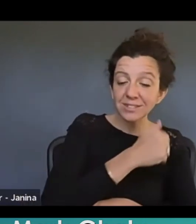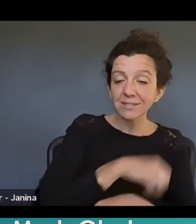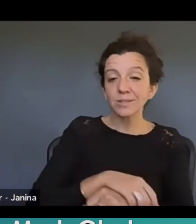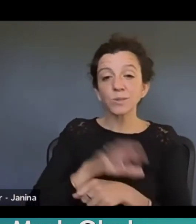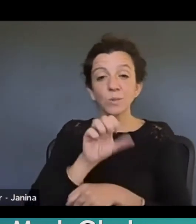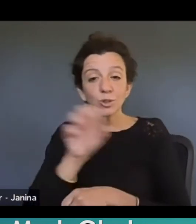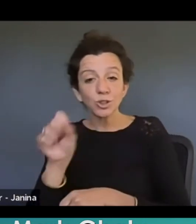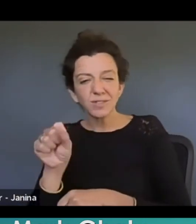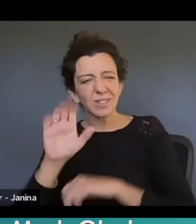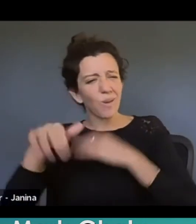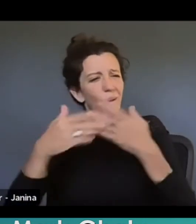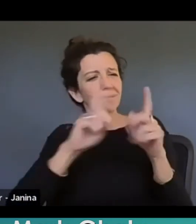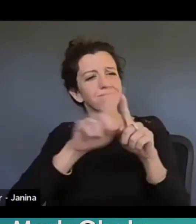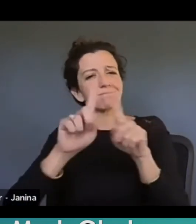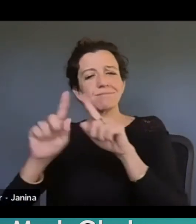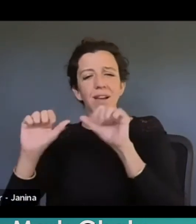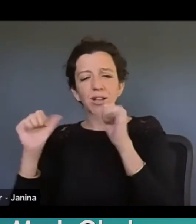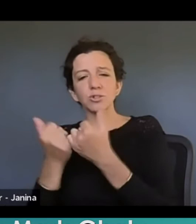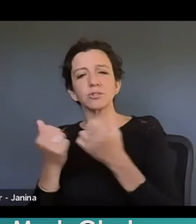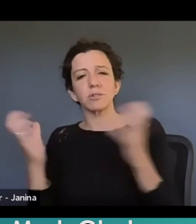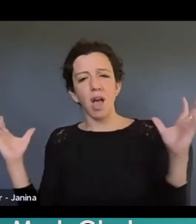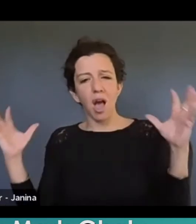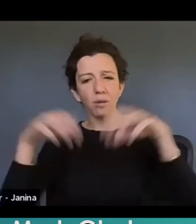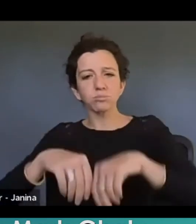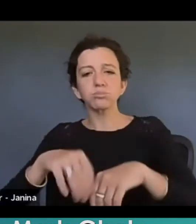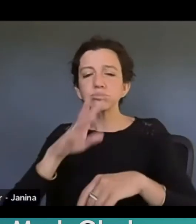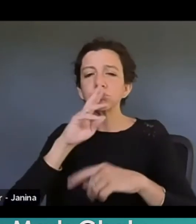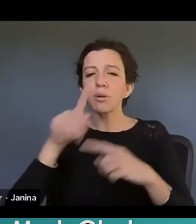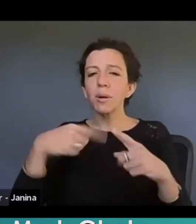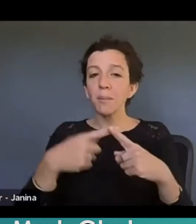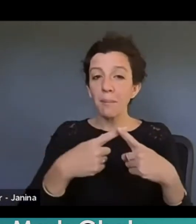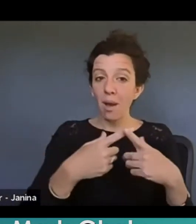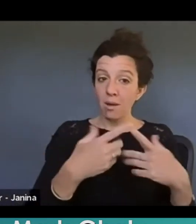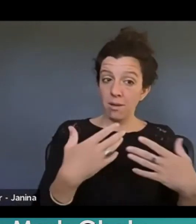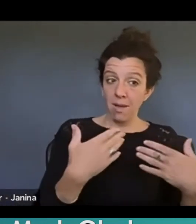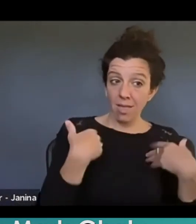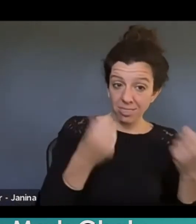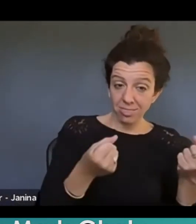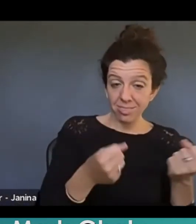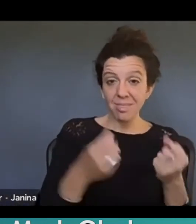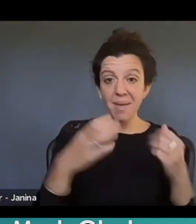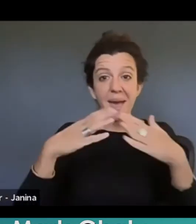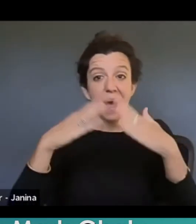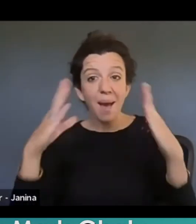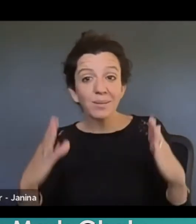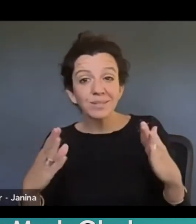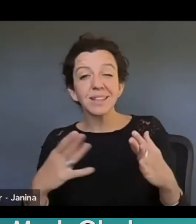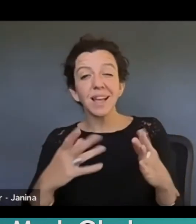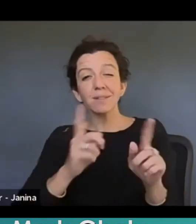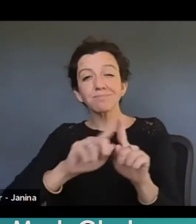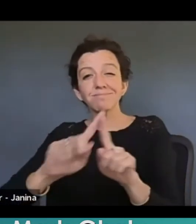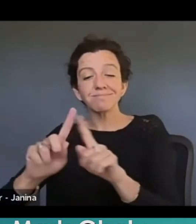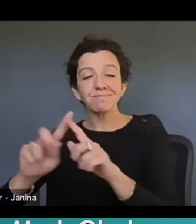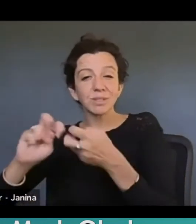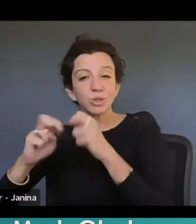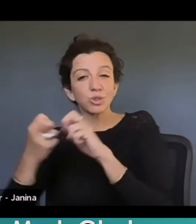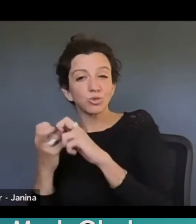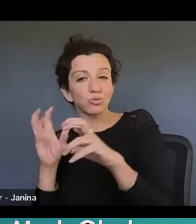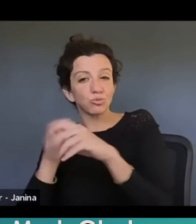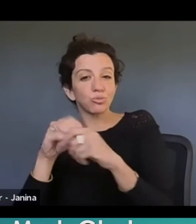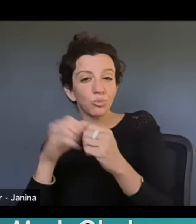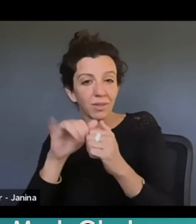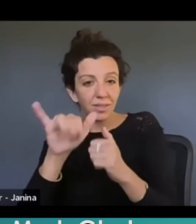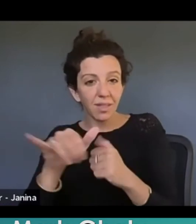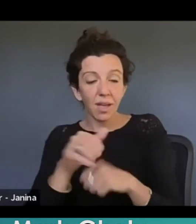about not just the public health side, but the housing side issues for older individuals in the Central Valley, working close with